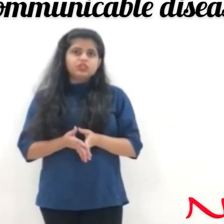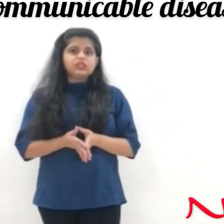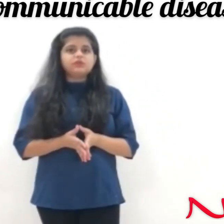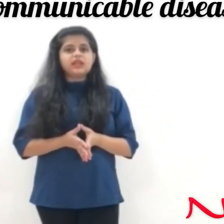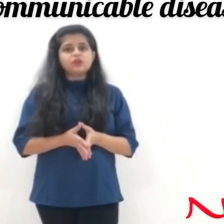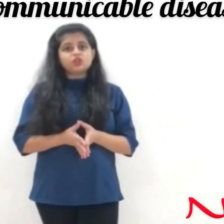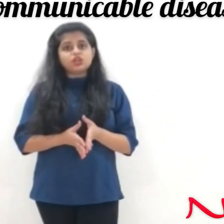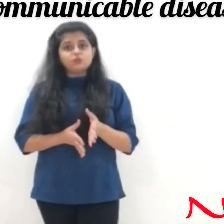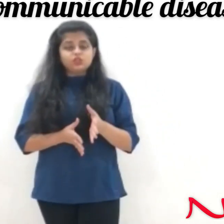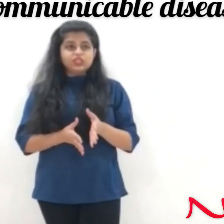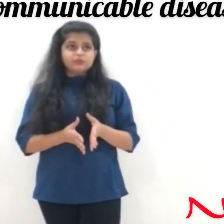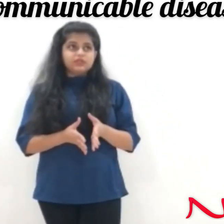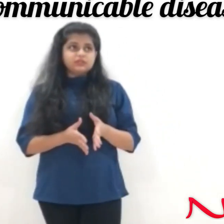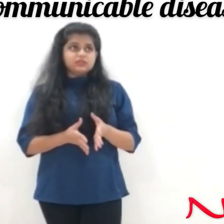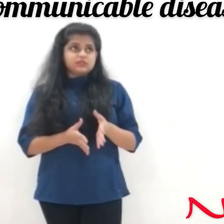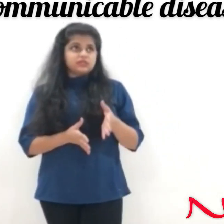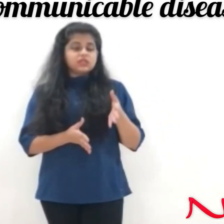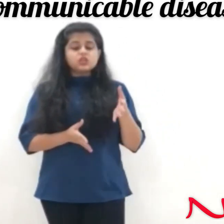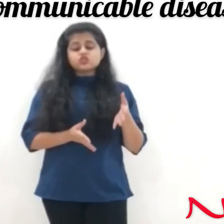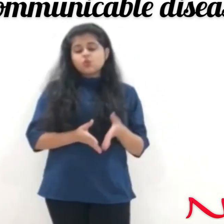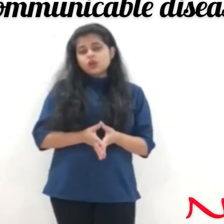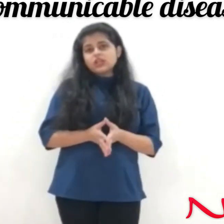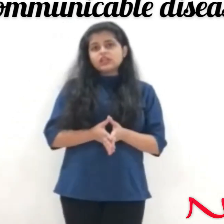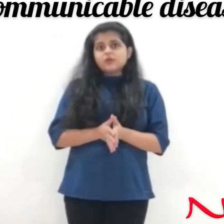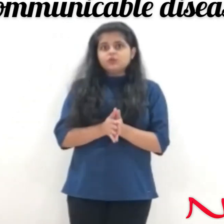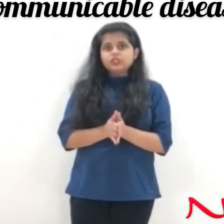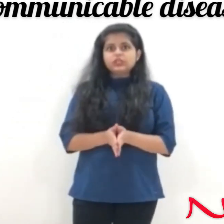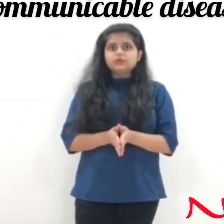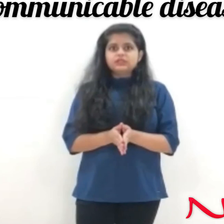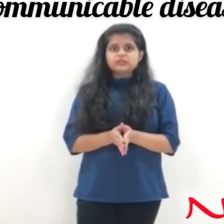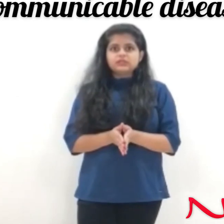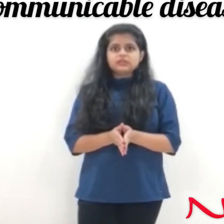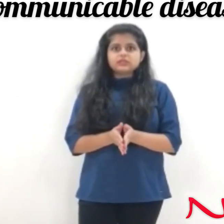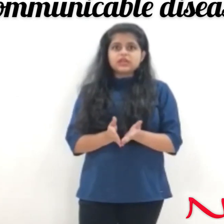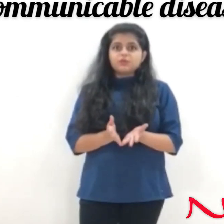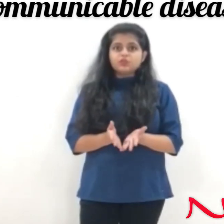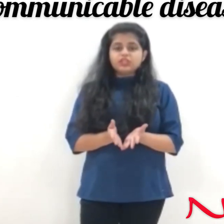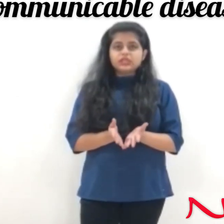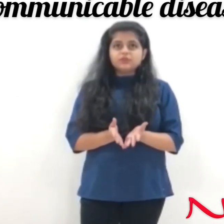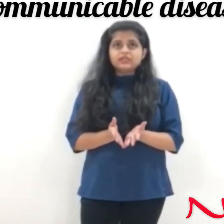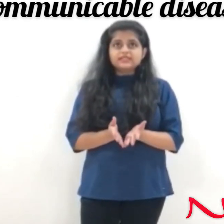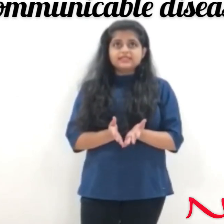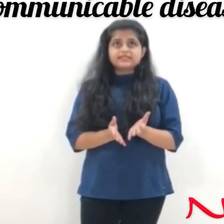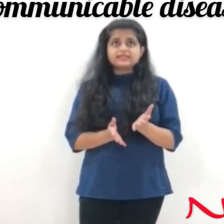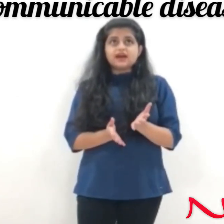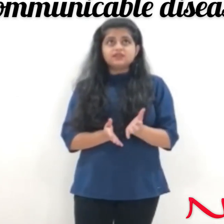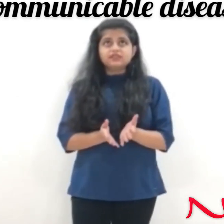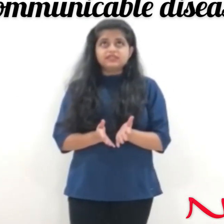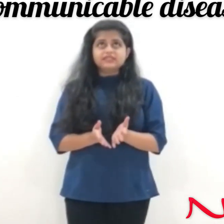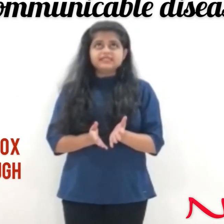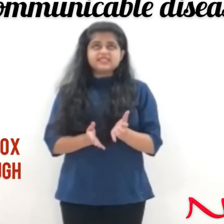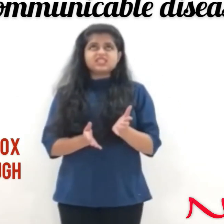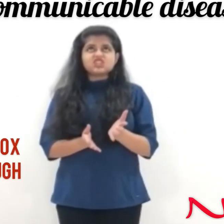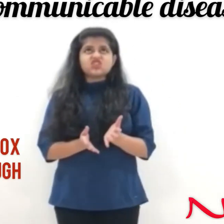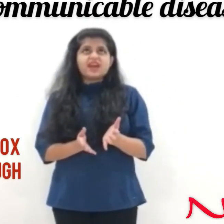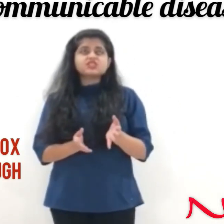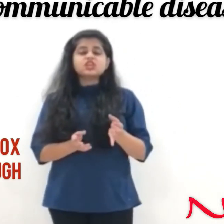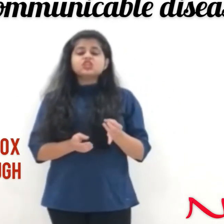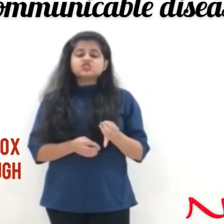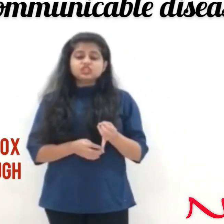communicable and non-communicable diseases. So what are communicable diseases? Communicable diseases are the diseases such as